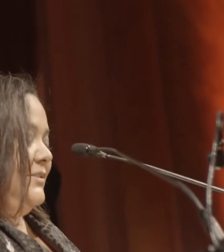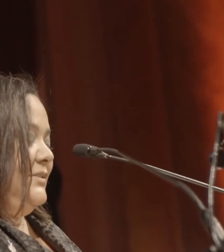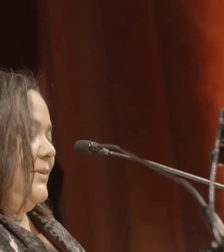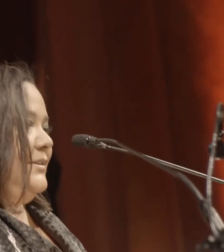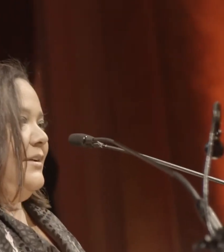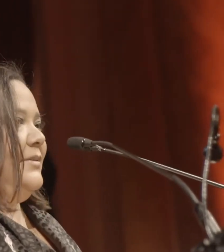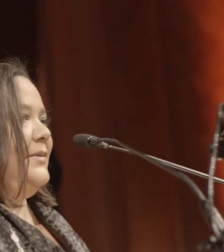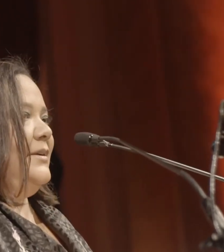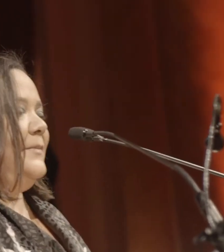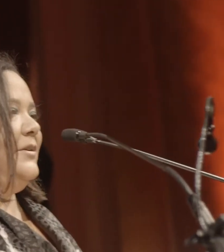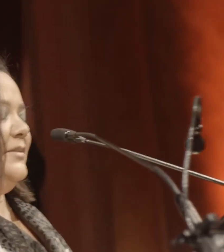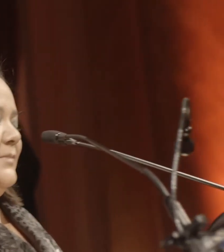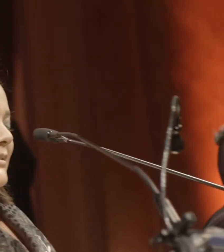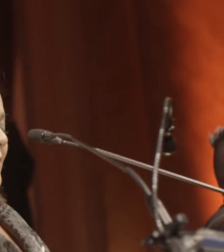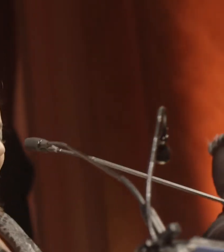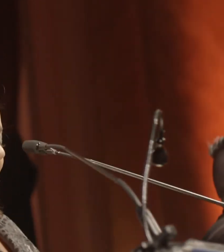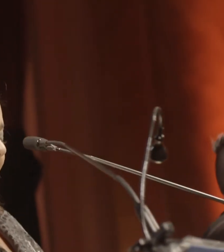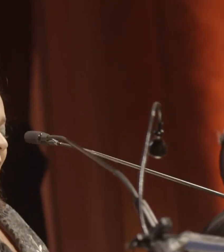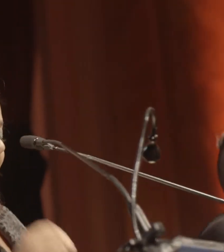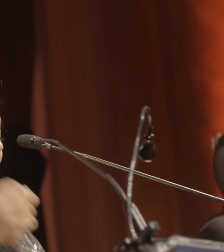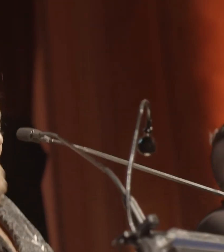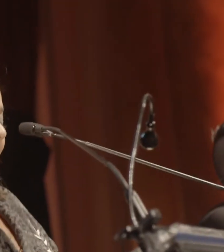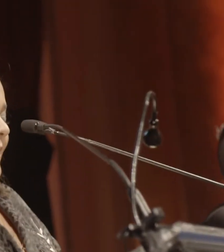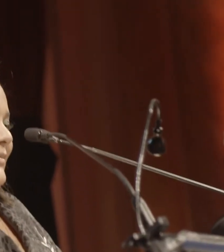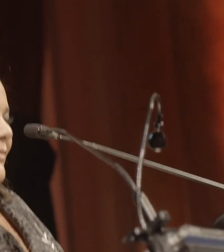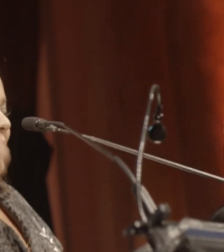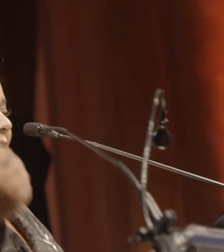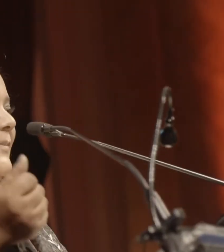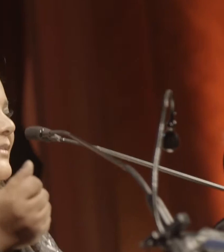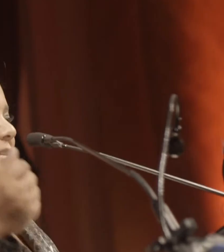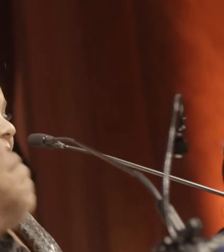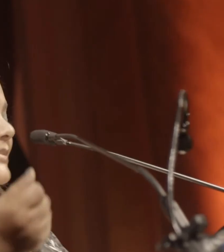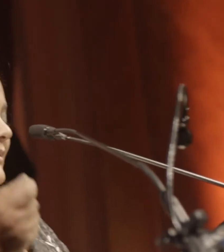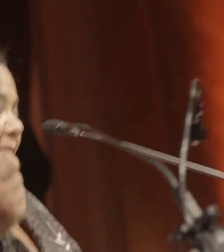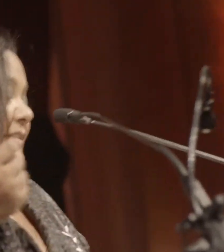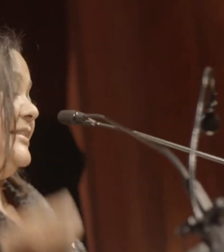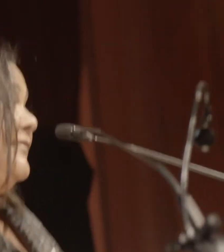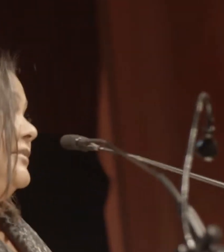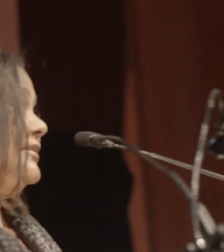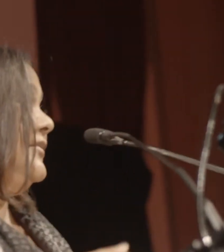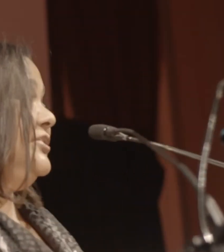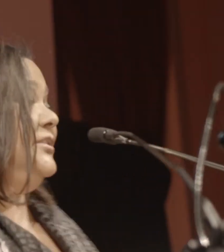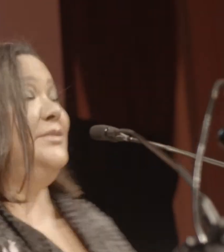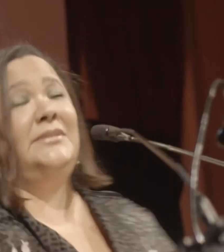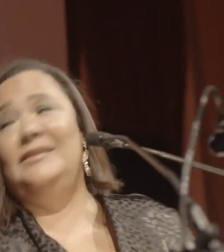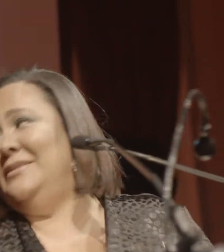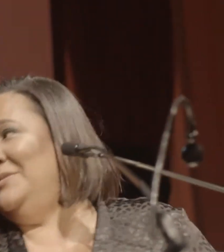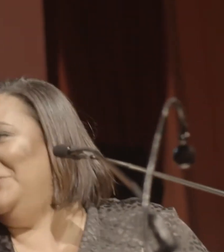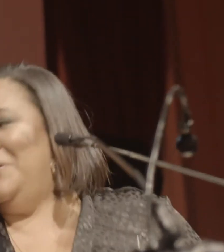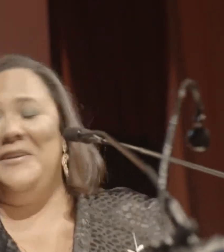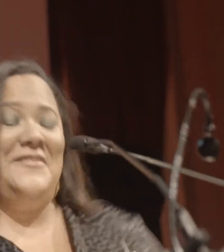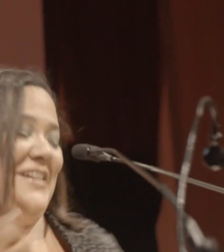television series right now called Mrs. America. And we were talking about the 1977 convention in